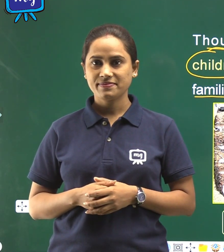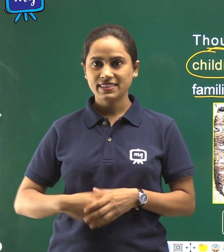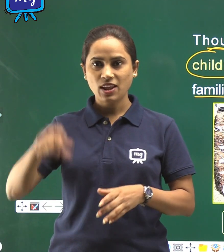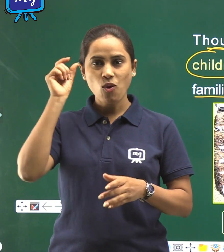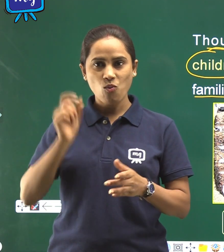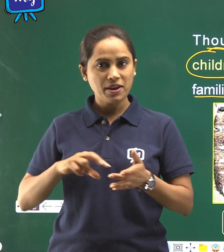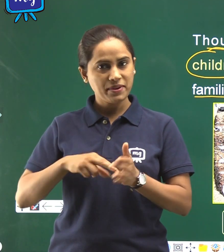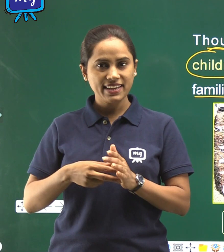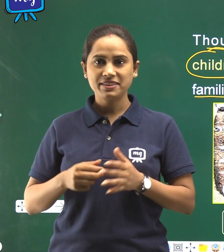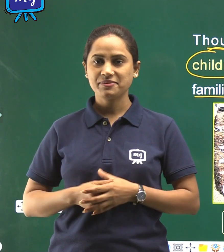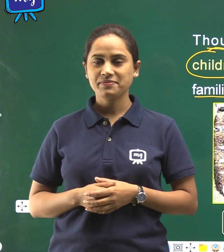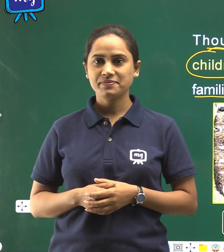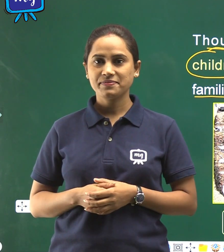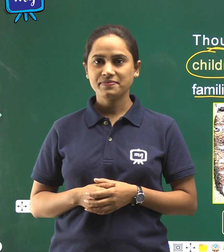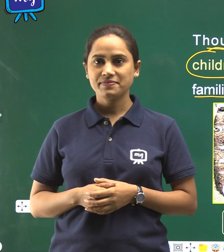Word meaning: